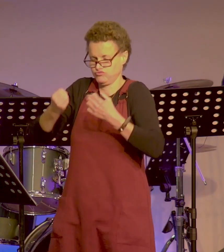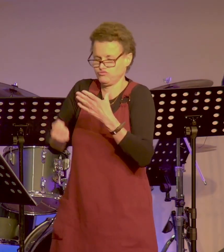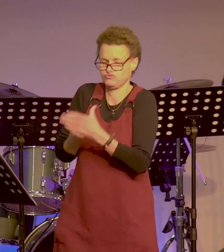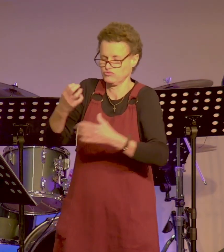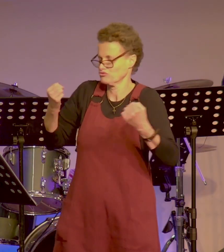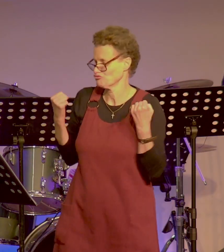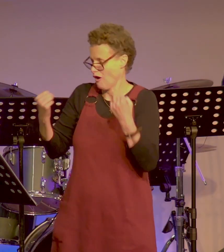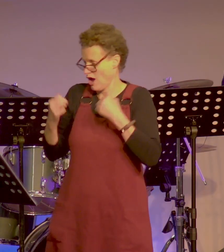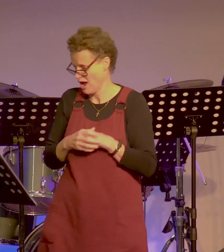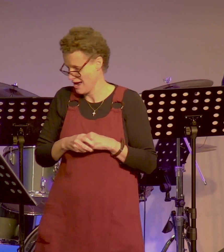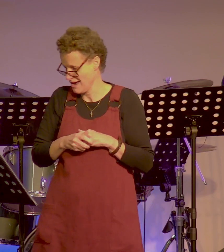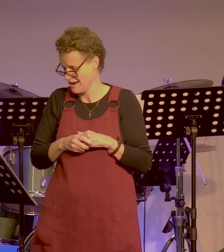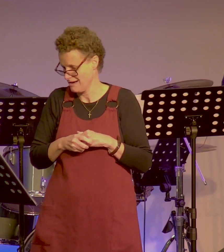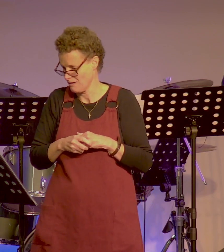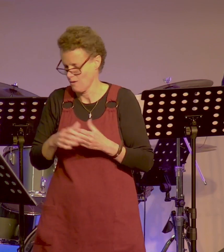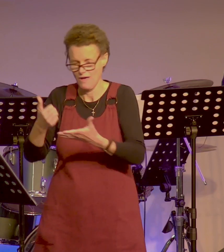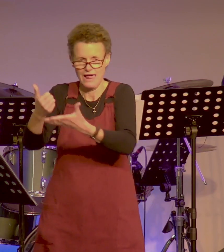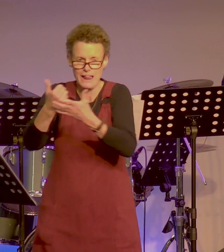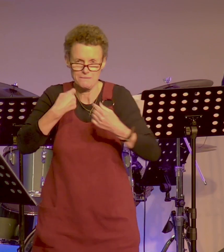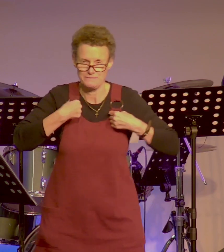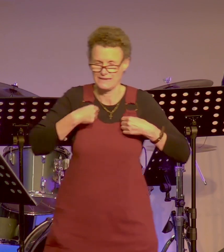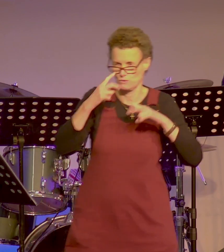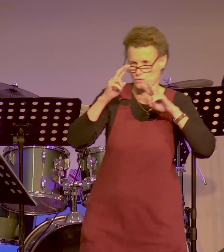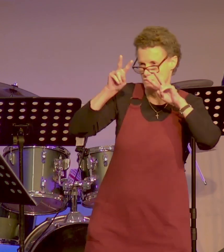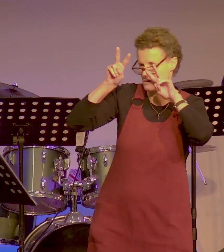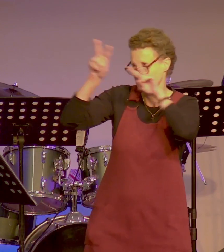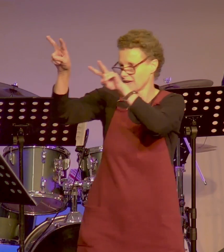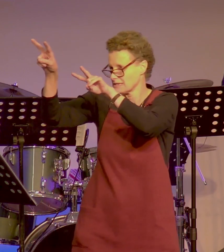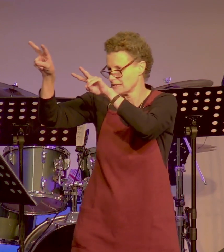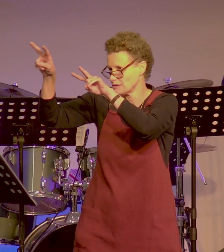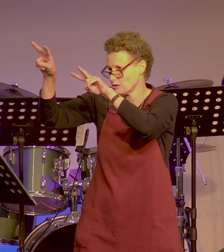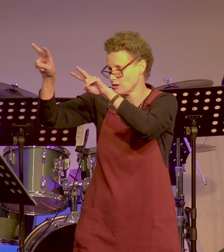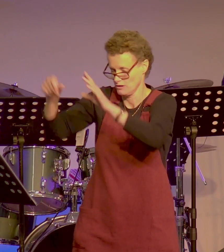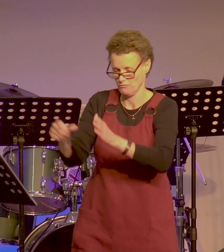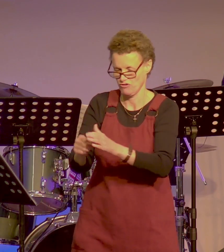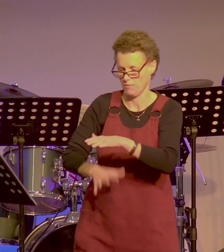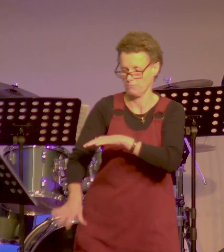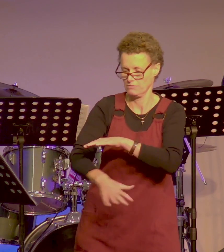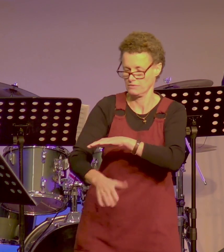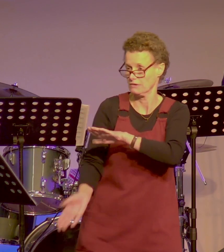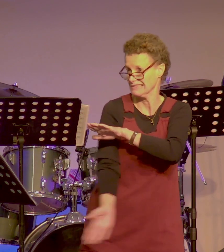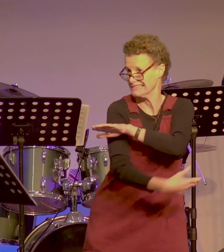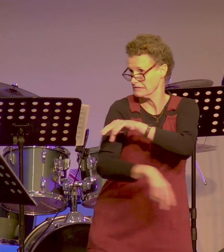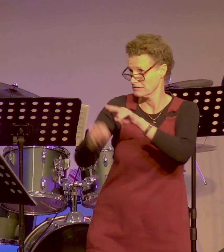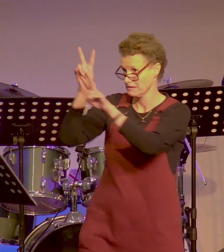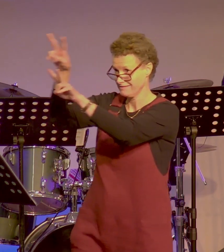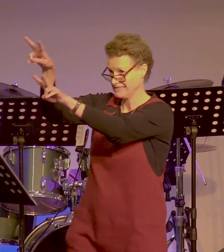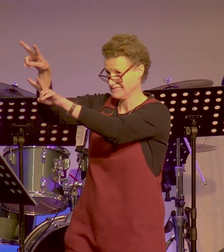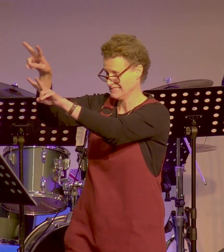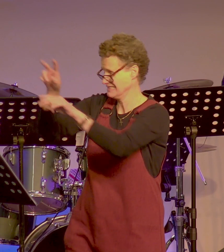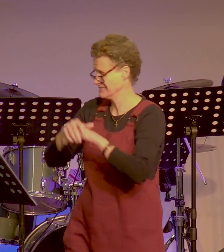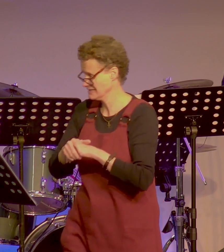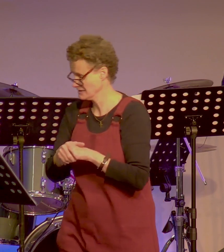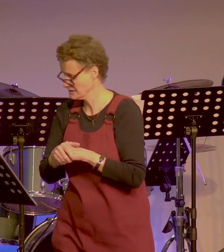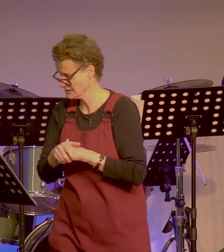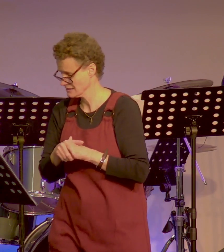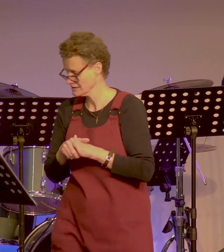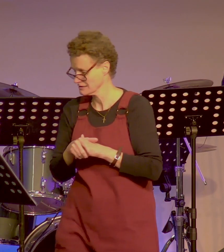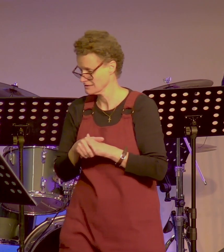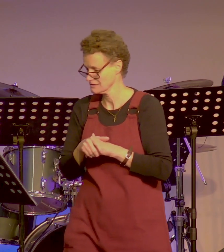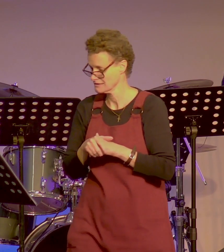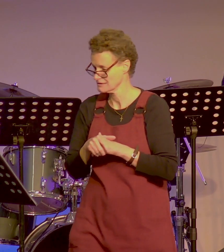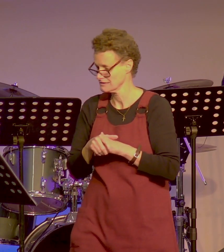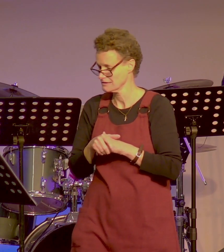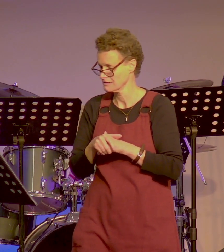and has faith in him to grow strong. Ask God to help us to fix our eyes on him and get the problem away.